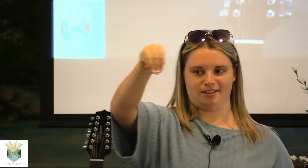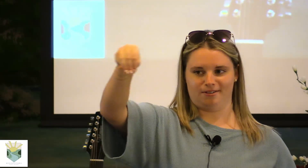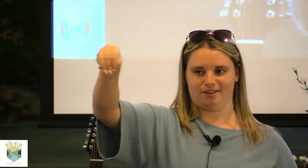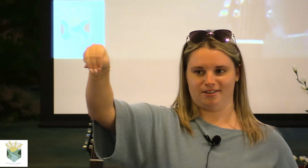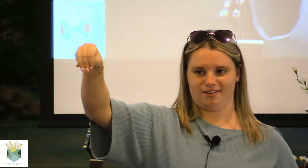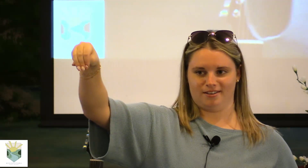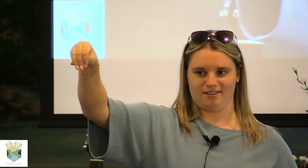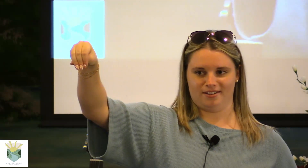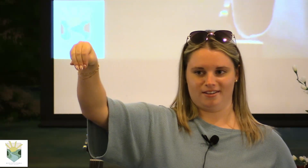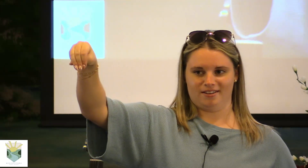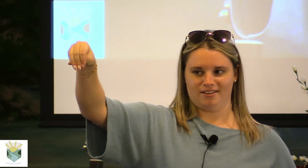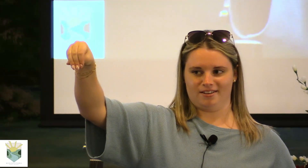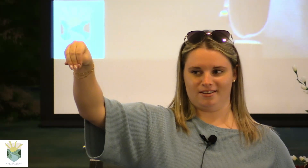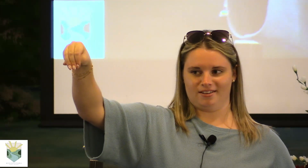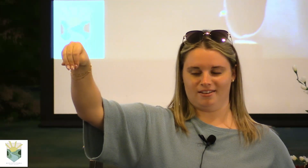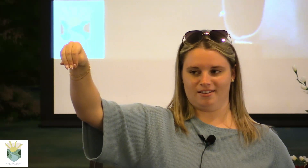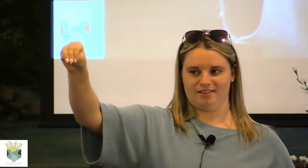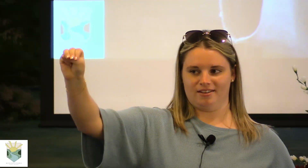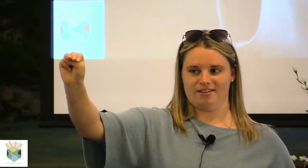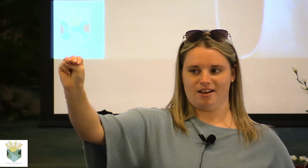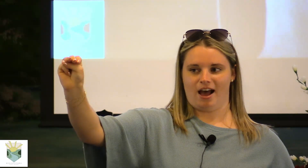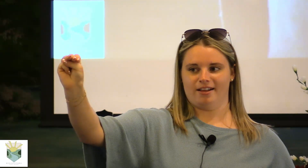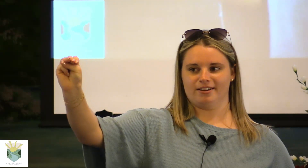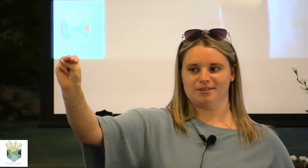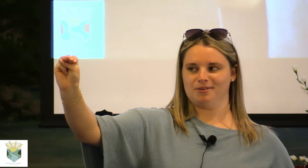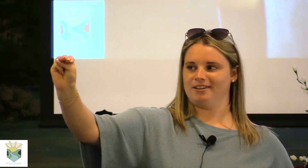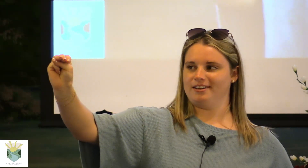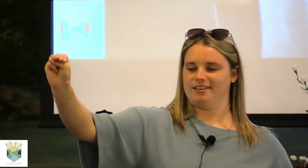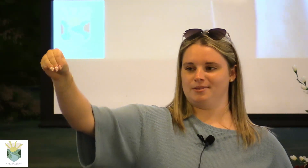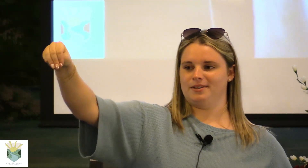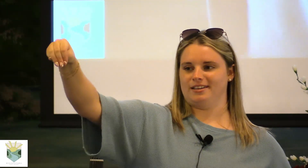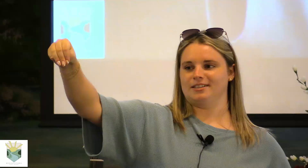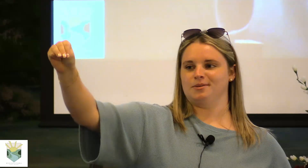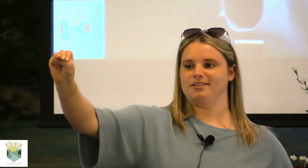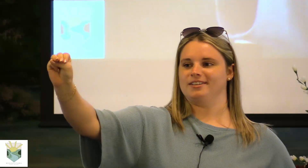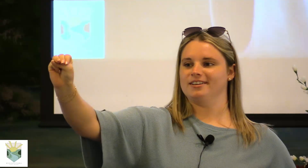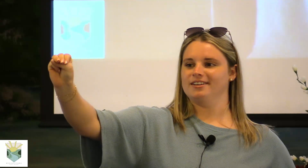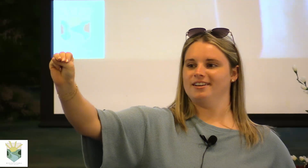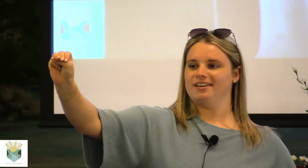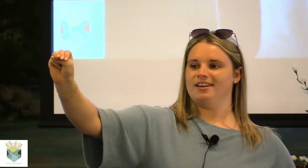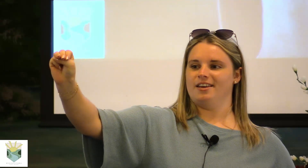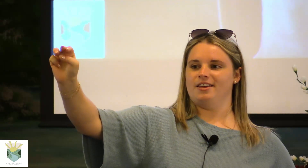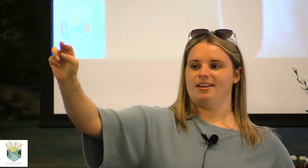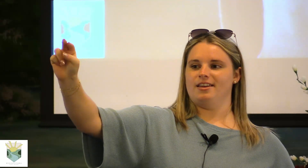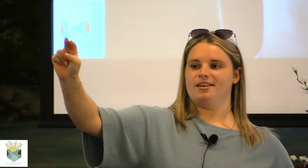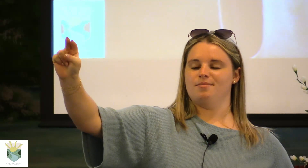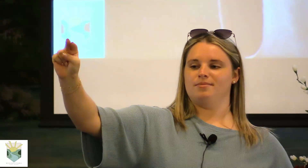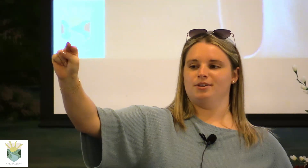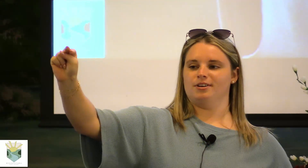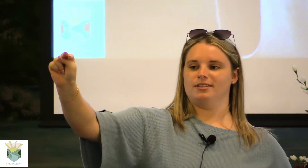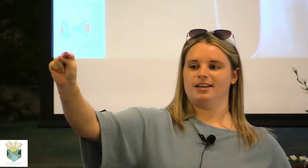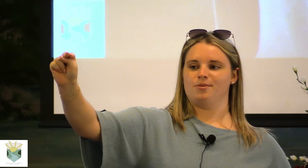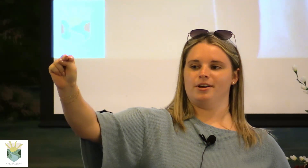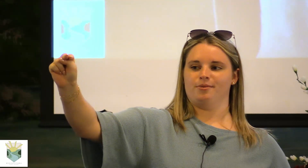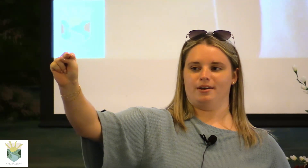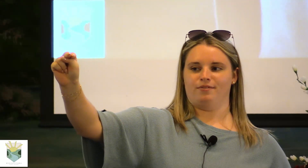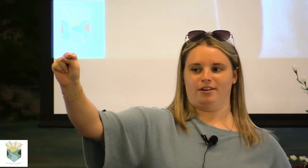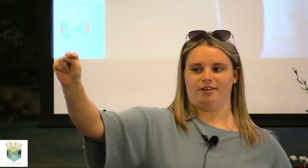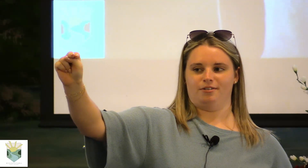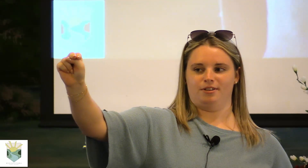okay? All the way down like this. I like to hold it like this, but yes, that's what it looks like. And then M, you're going to take away your ring finger and do the exact